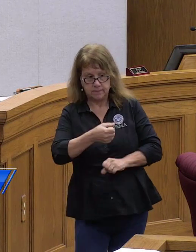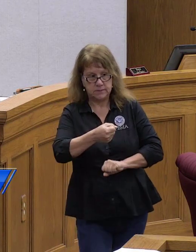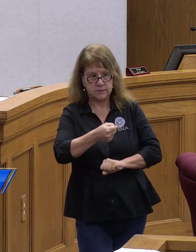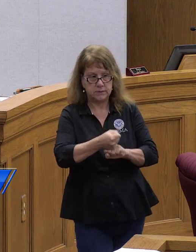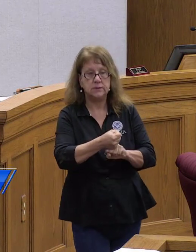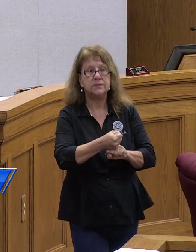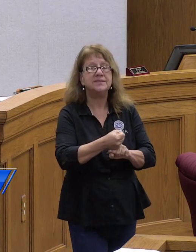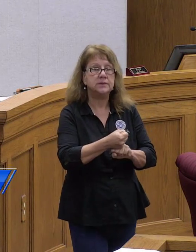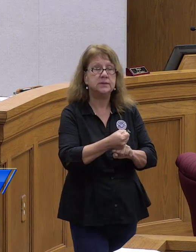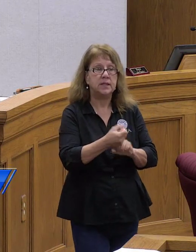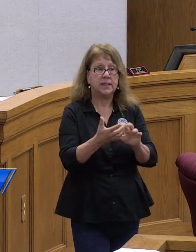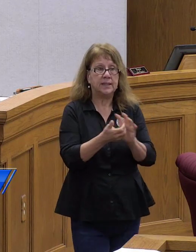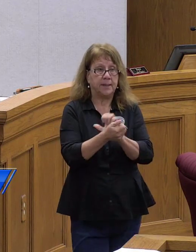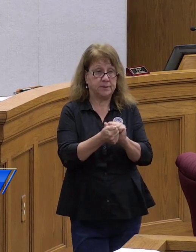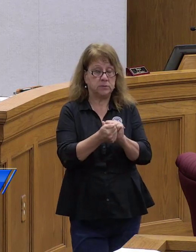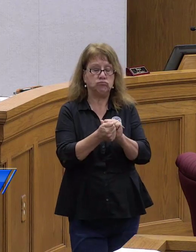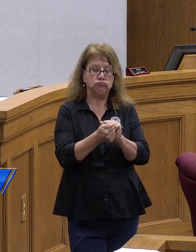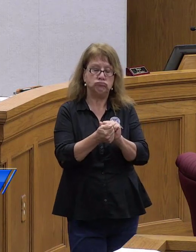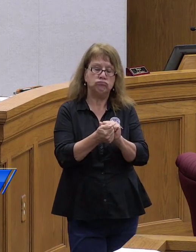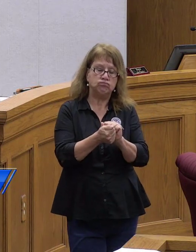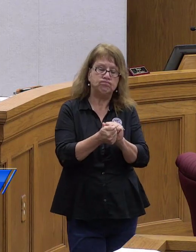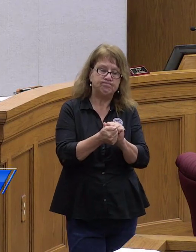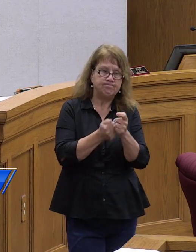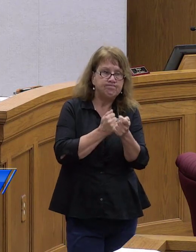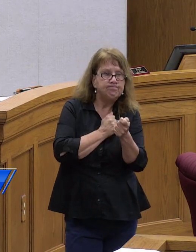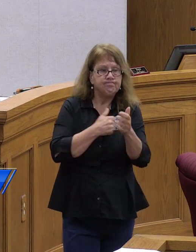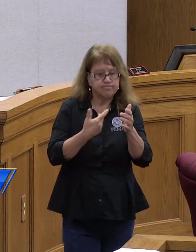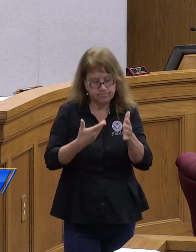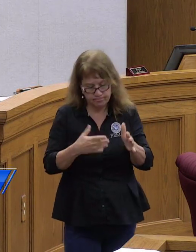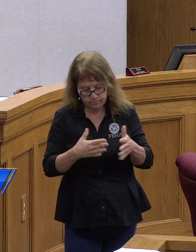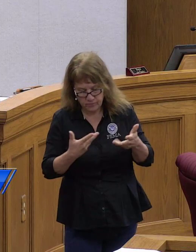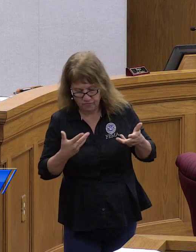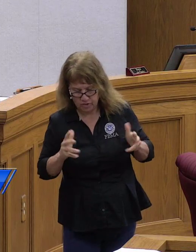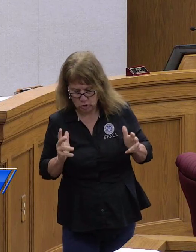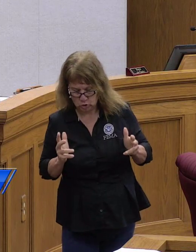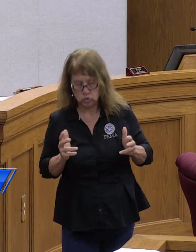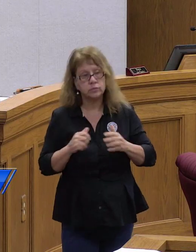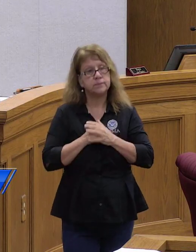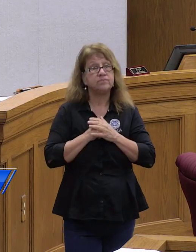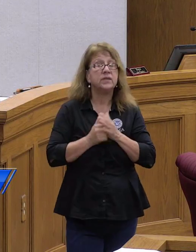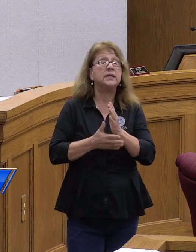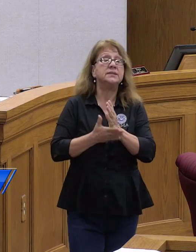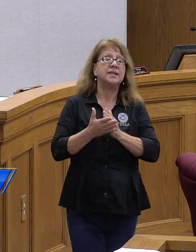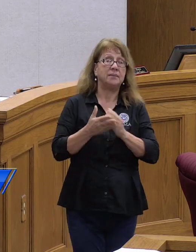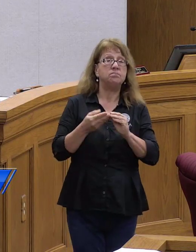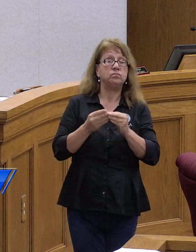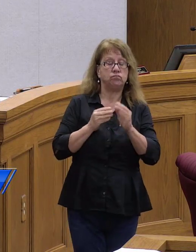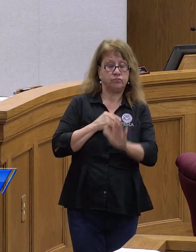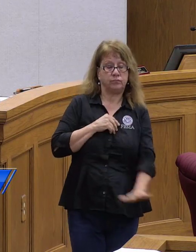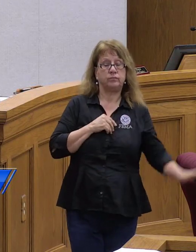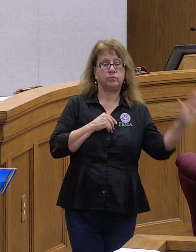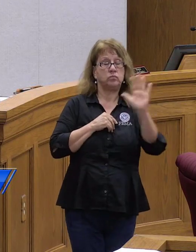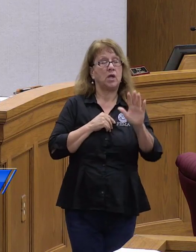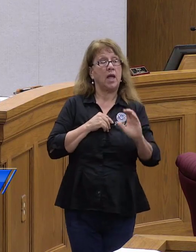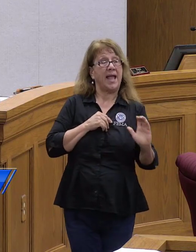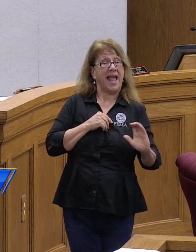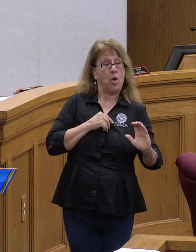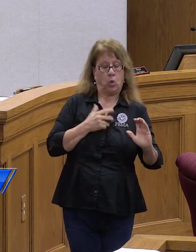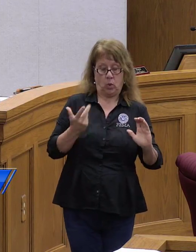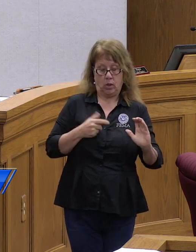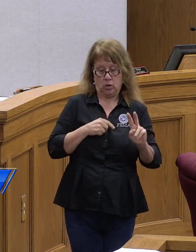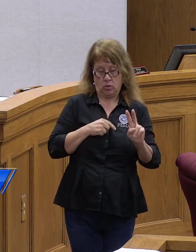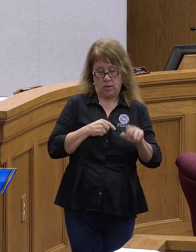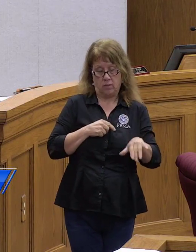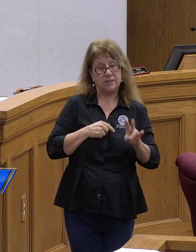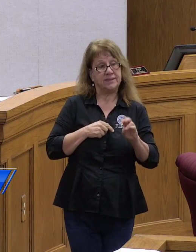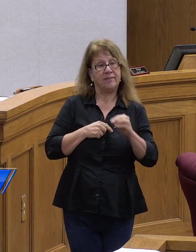functionally complete, except for a few remote locations. The numbers today here in Calcasieu, we're tracking